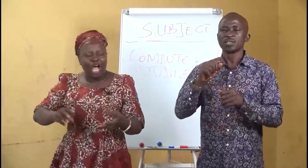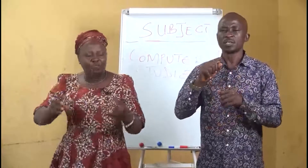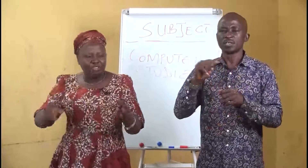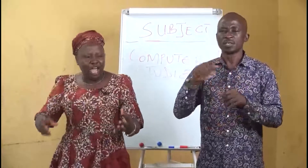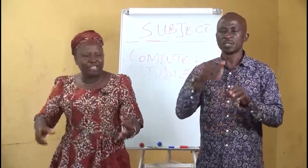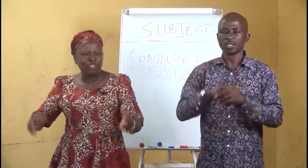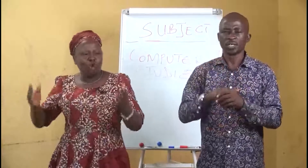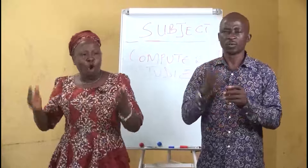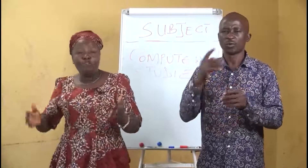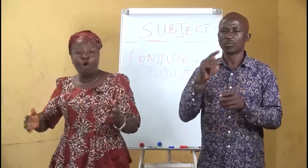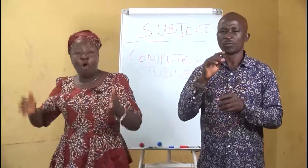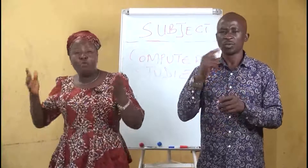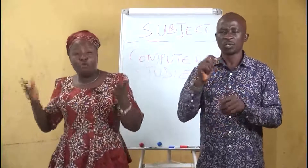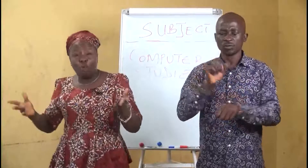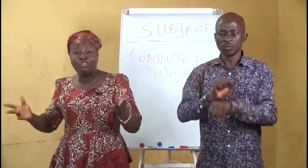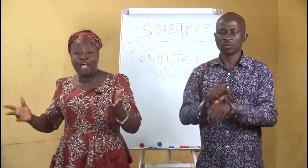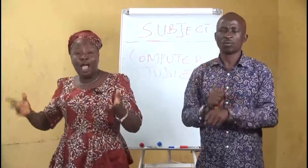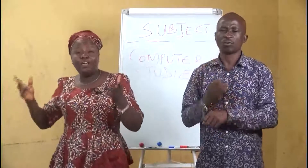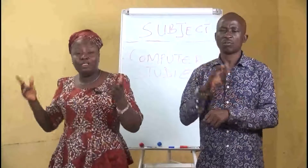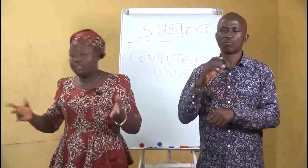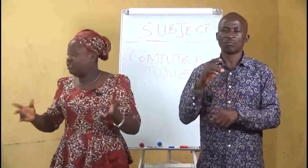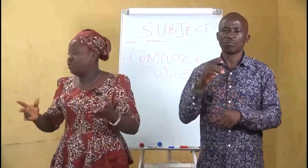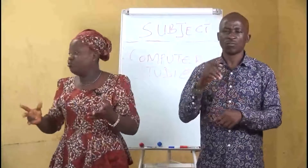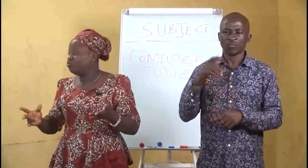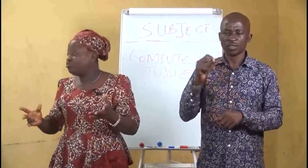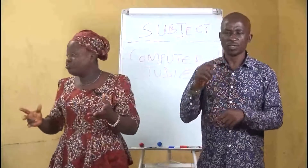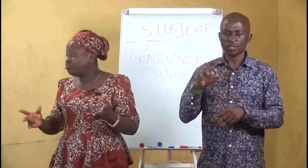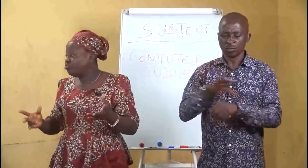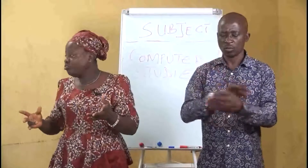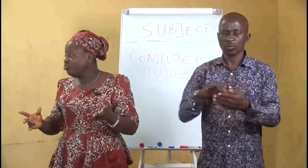of the affairs of your computer system.